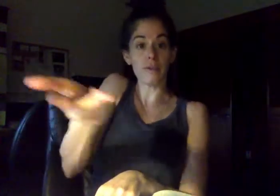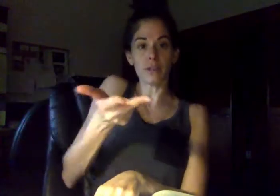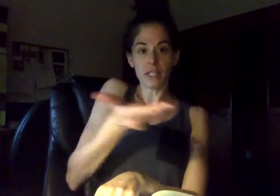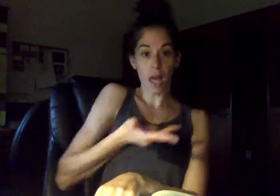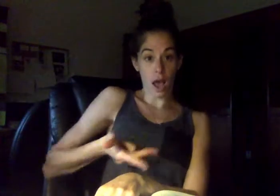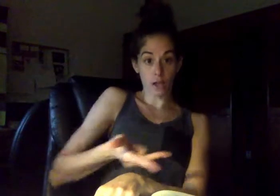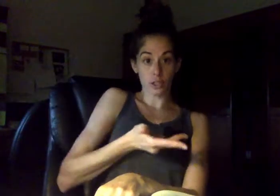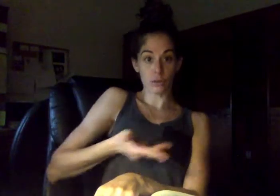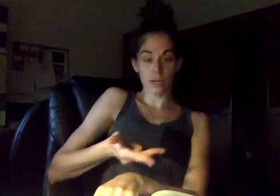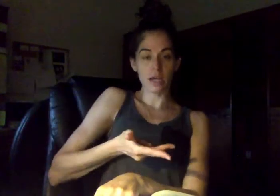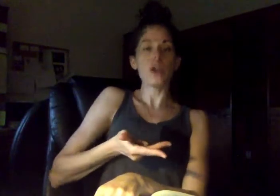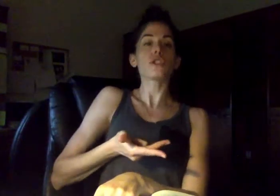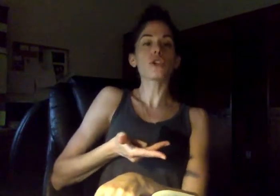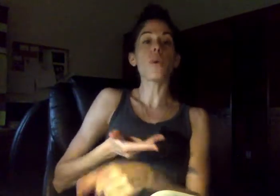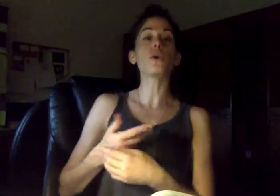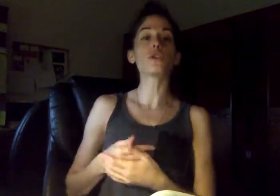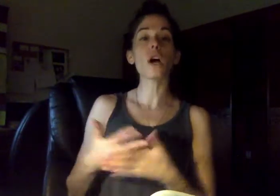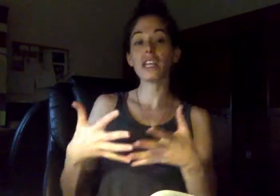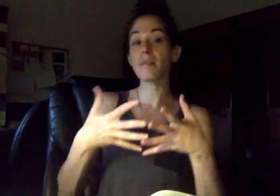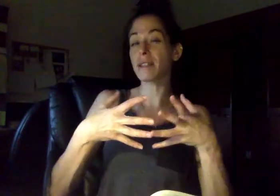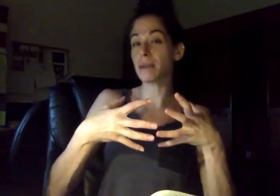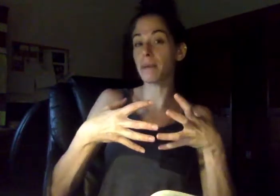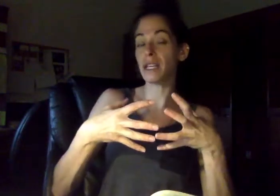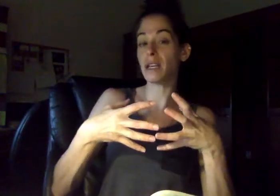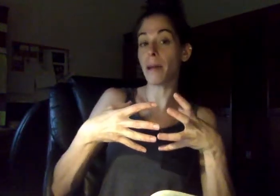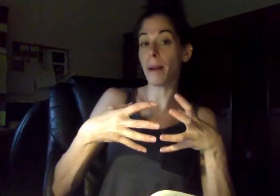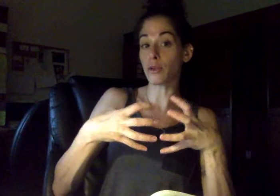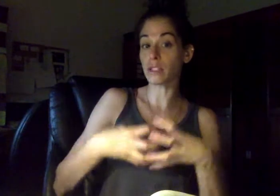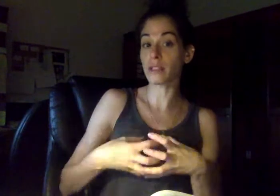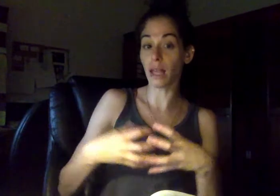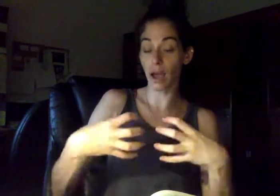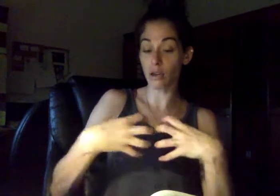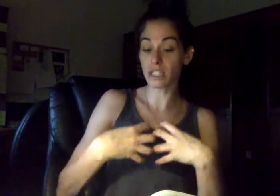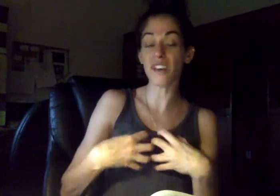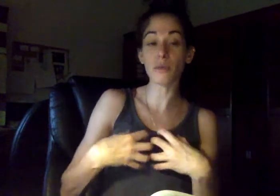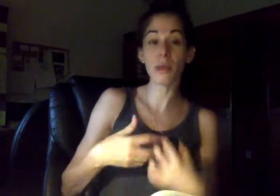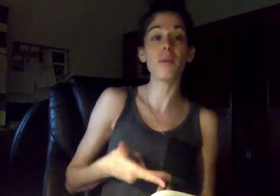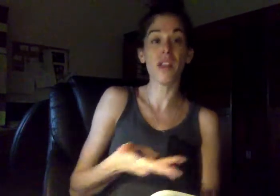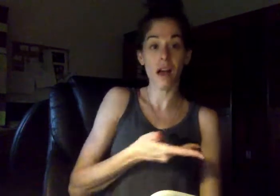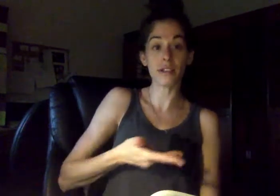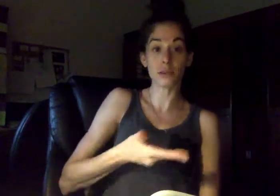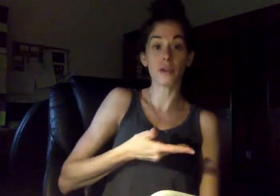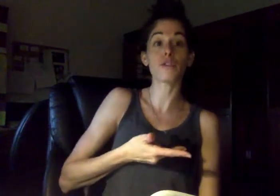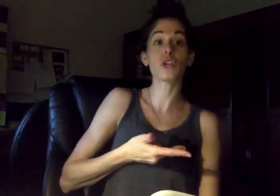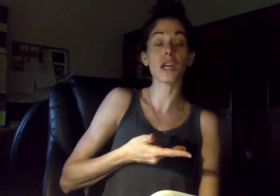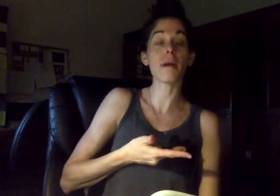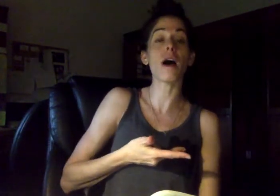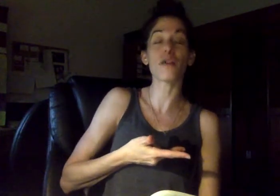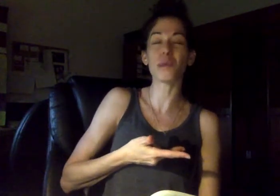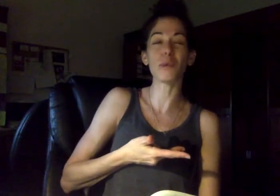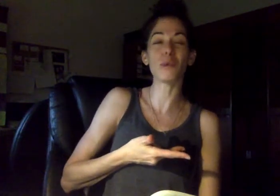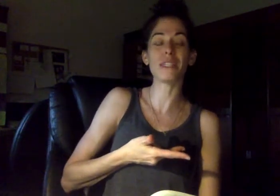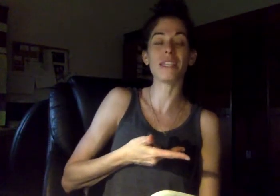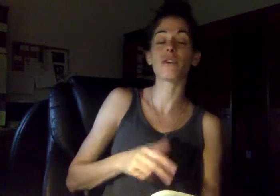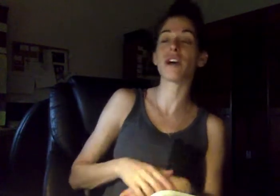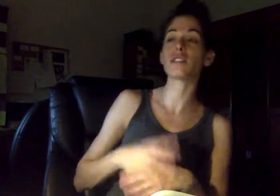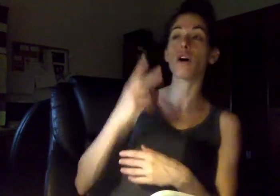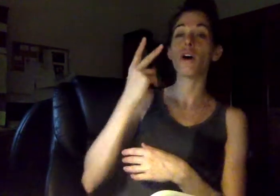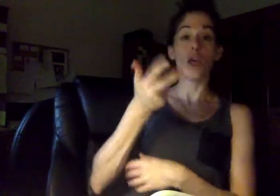versus us 3. So when you're talking about somebody, about like ourselves with people, us 3. If you're talking about other people you see, so if I saw